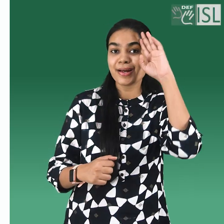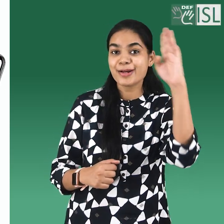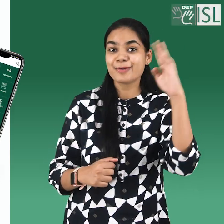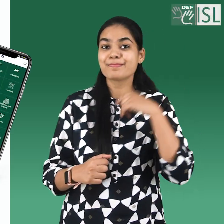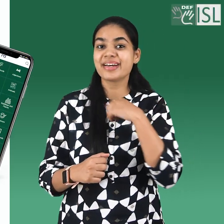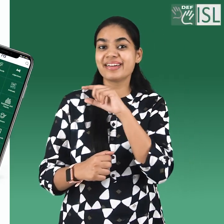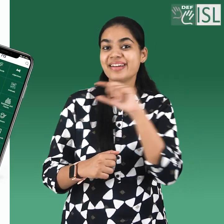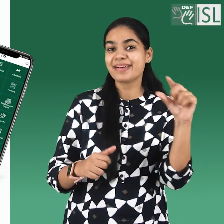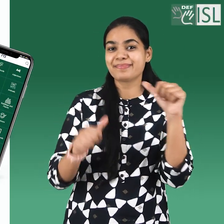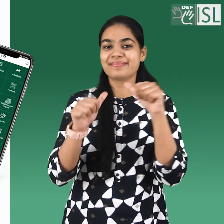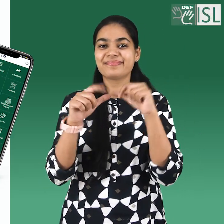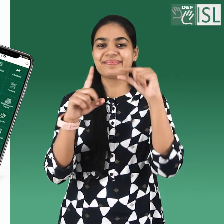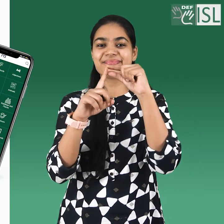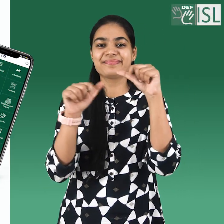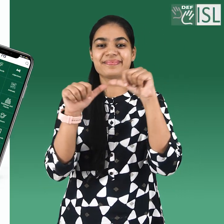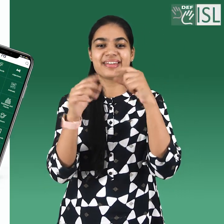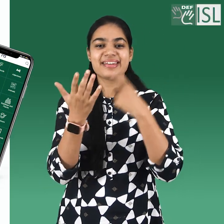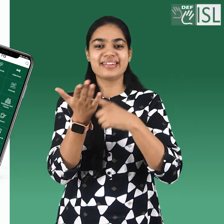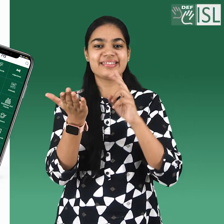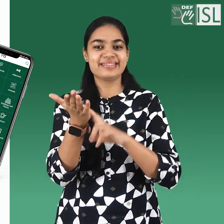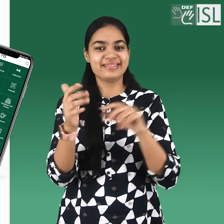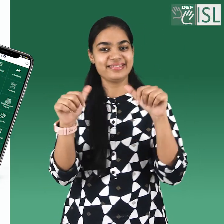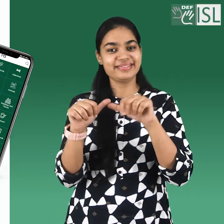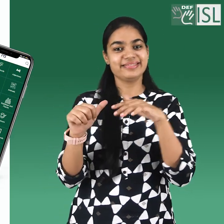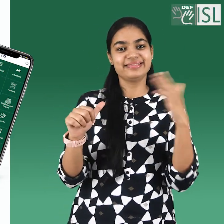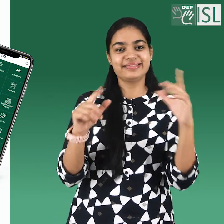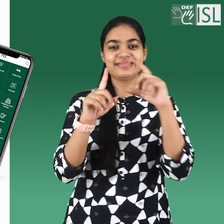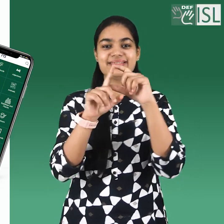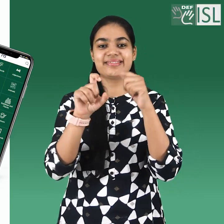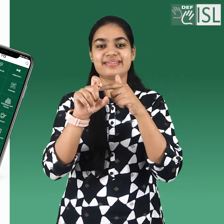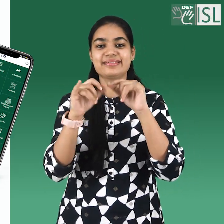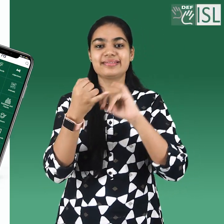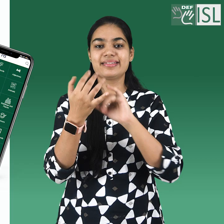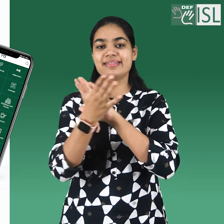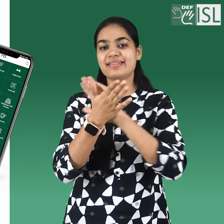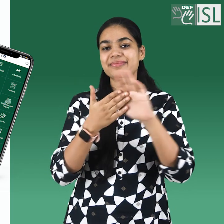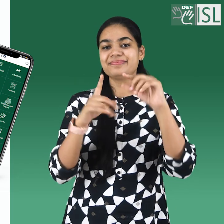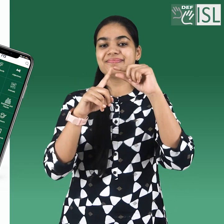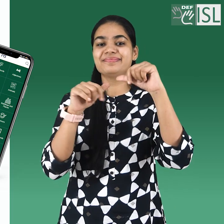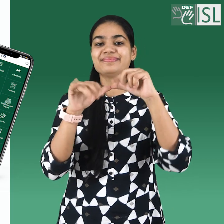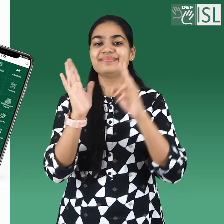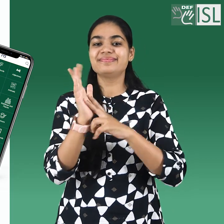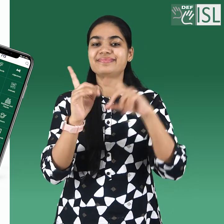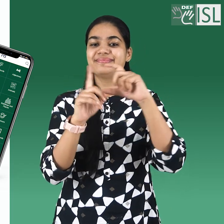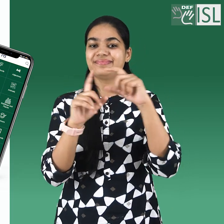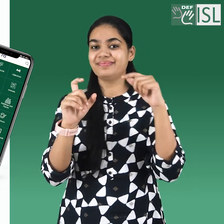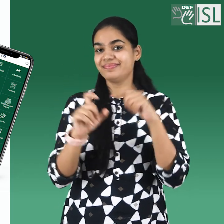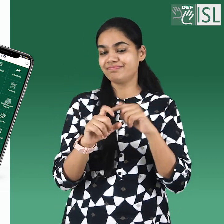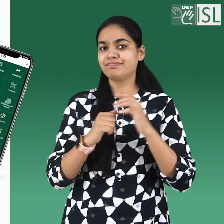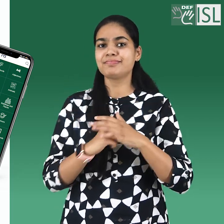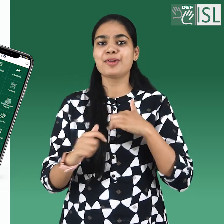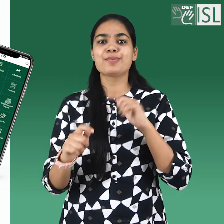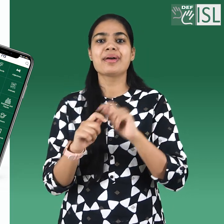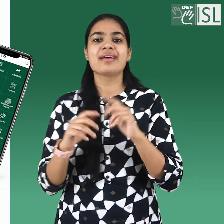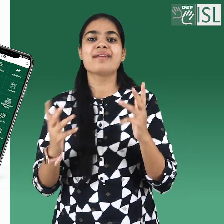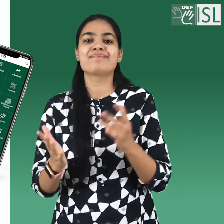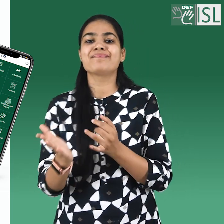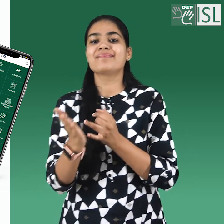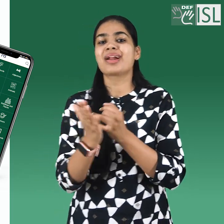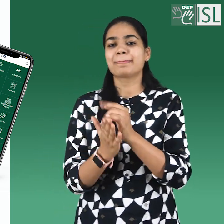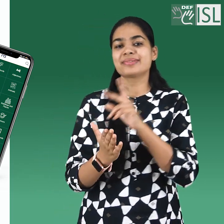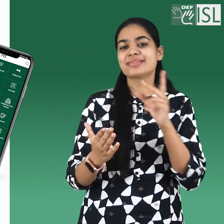Hello, my name is Aparna Deshpande. I am a farmer and an artist from Belgaum, Karnataka.